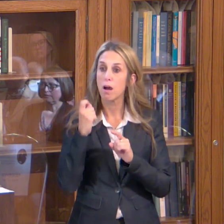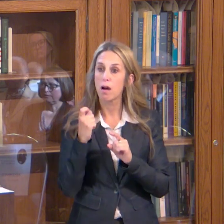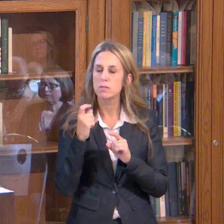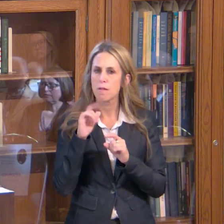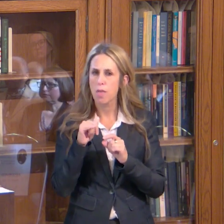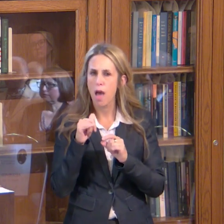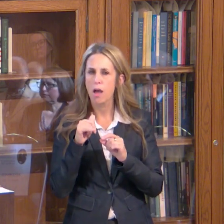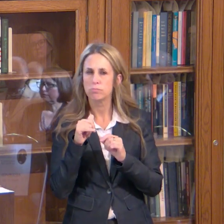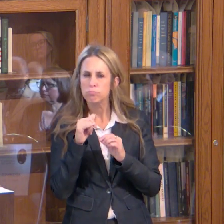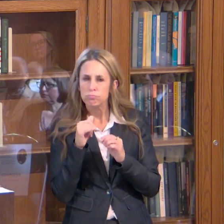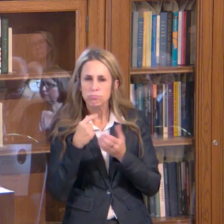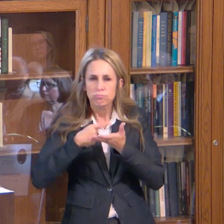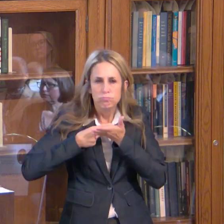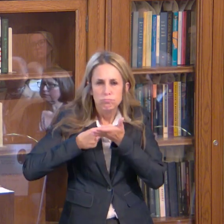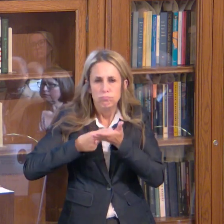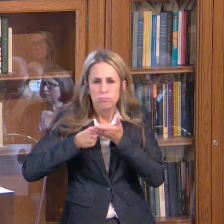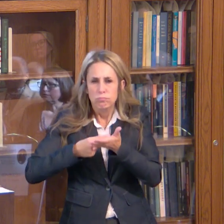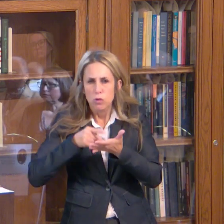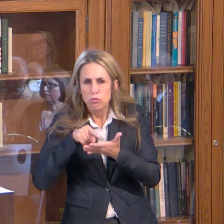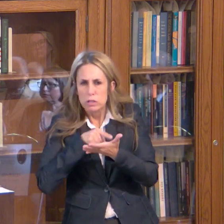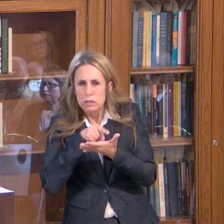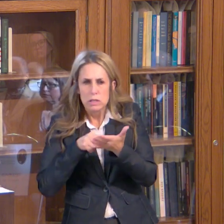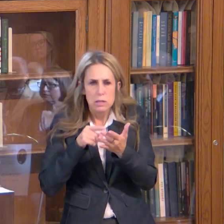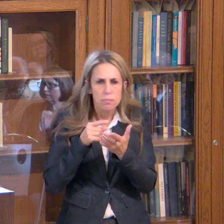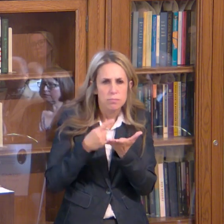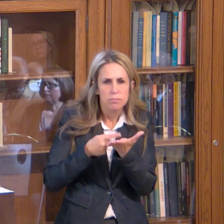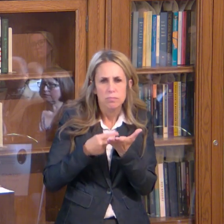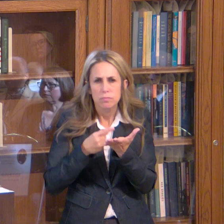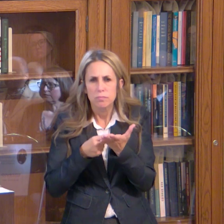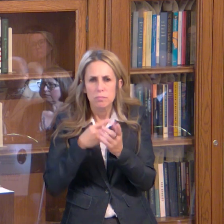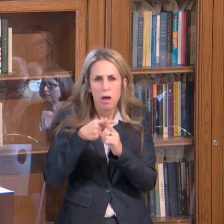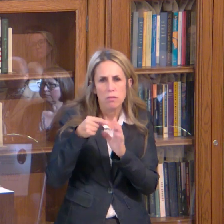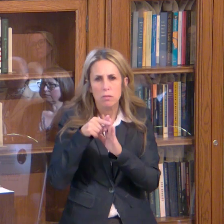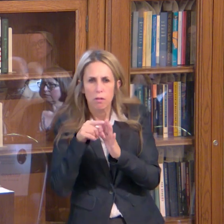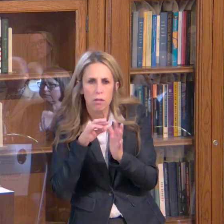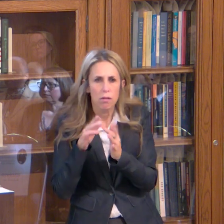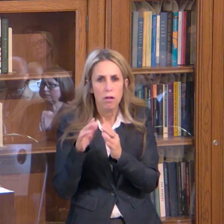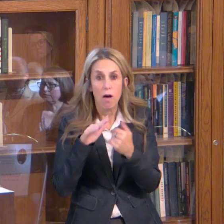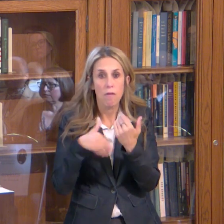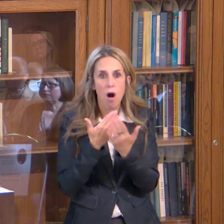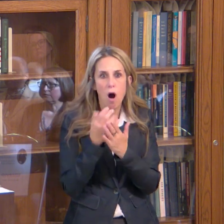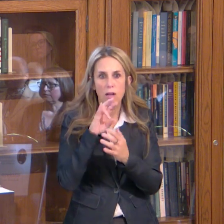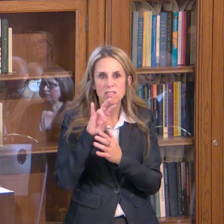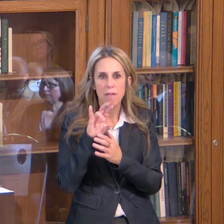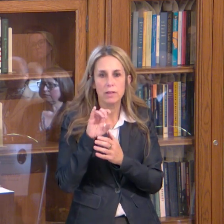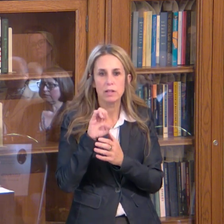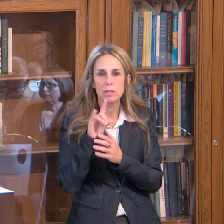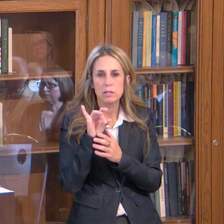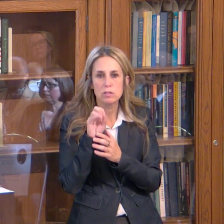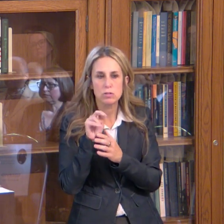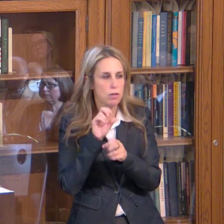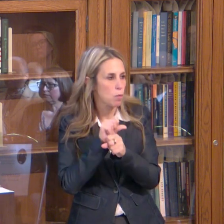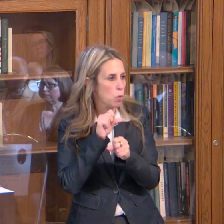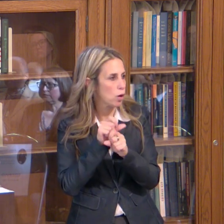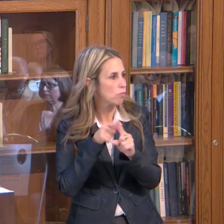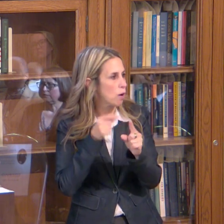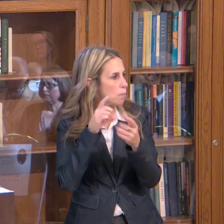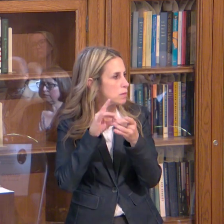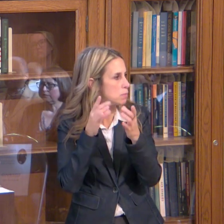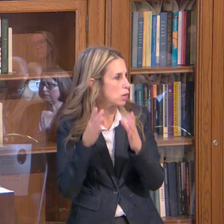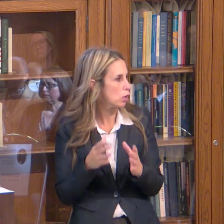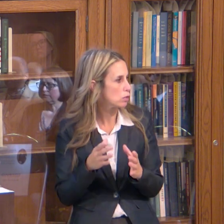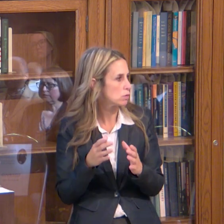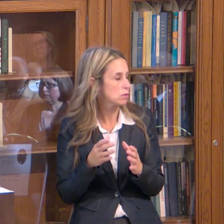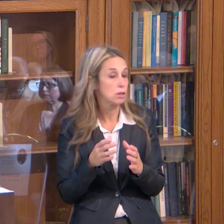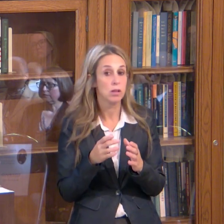constructive discussion and criticism of all seven editions of the work by most of the speakers we